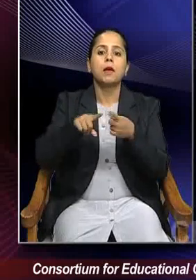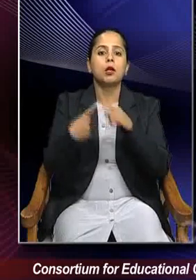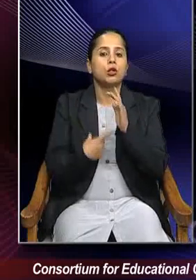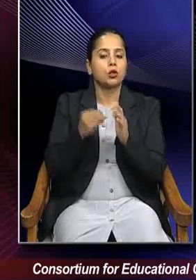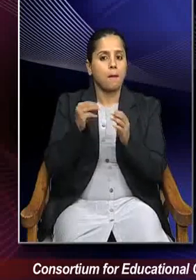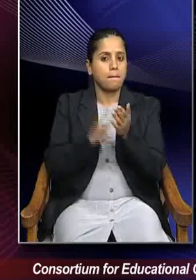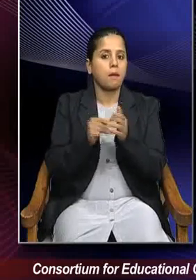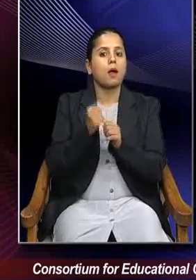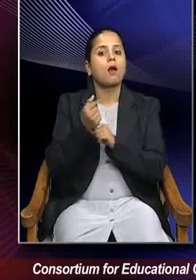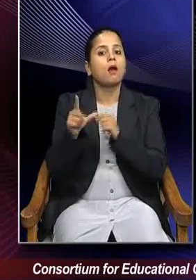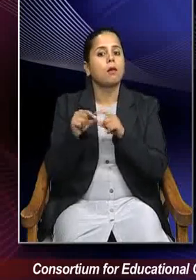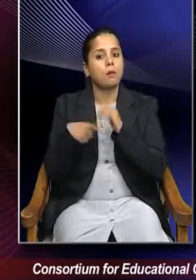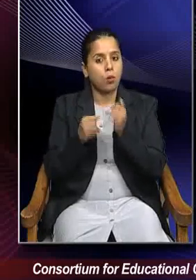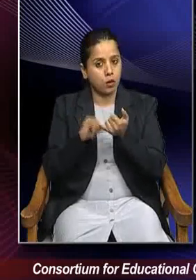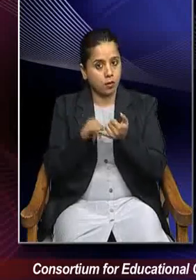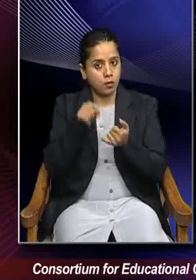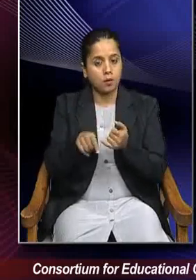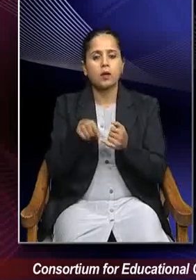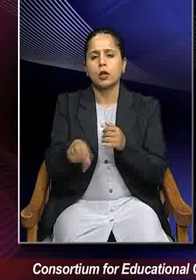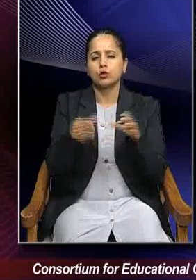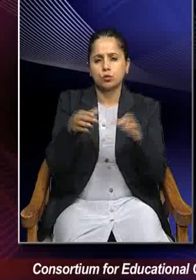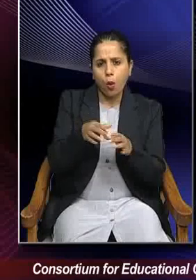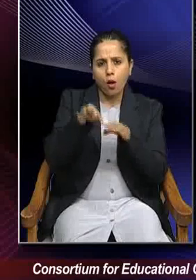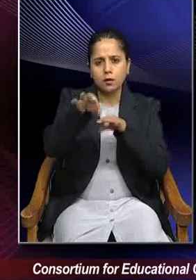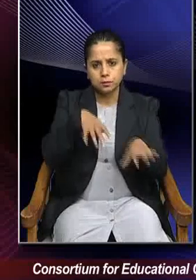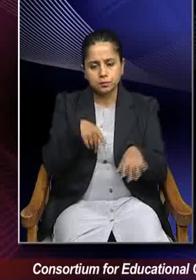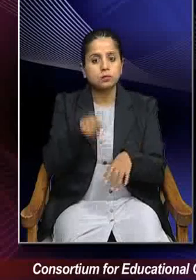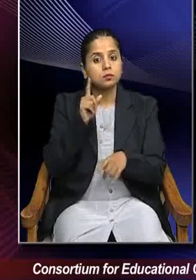to ensure that smaller urban settlements